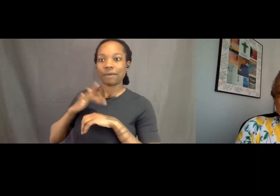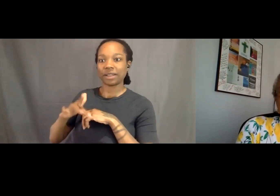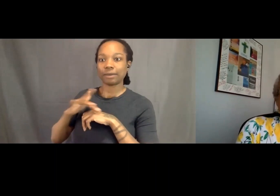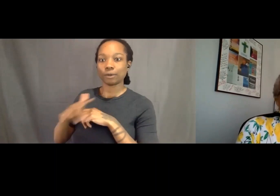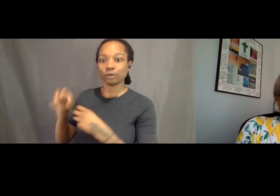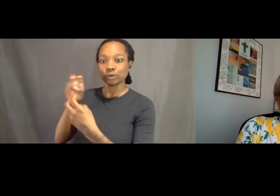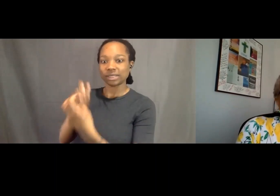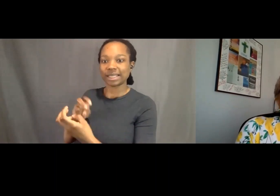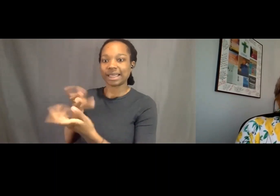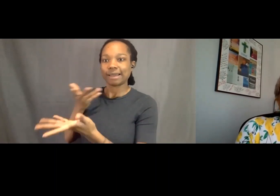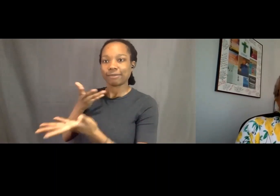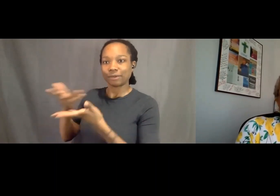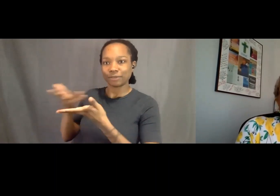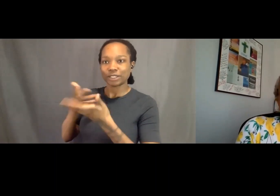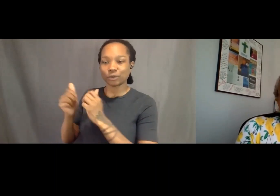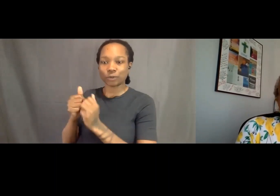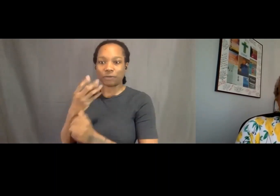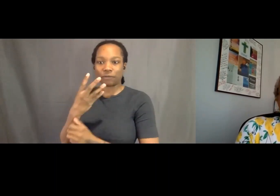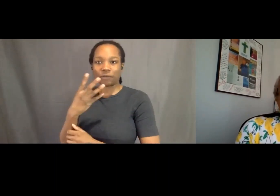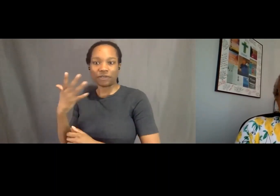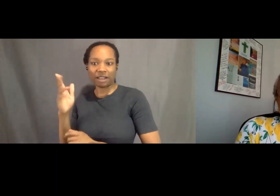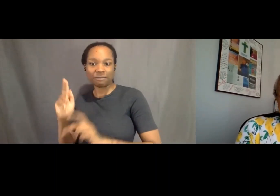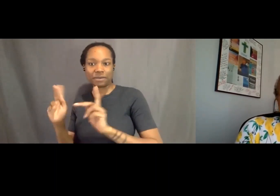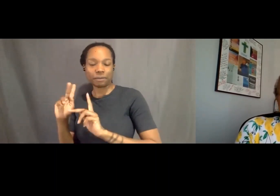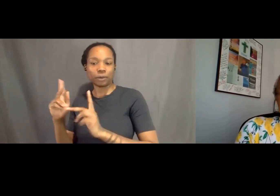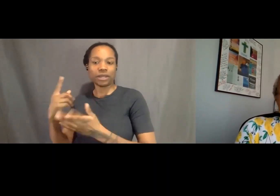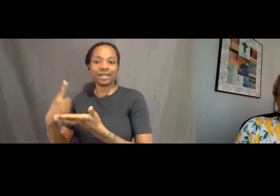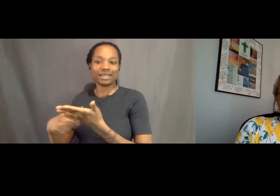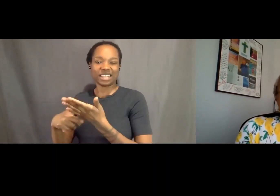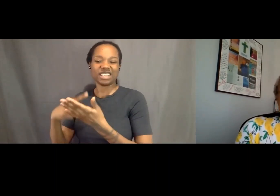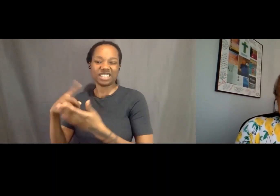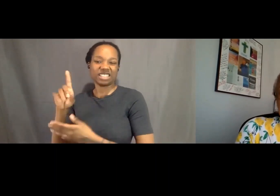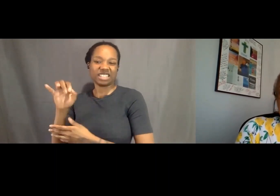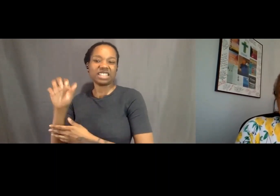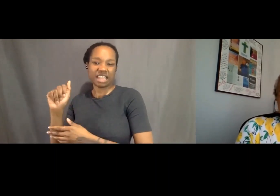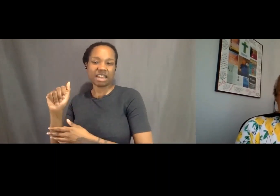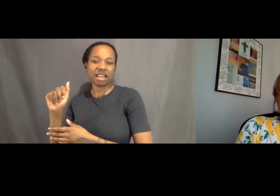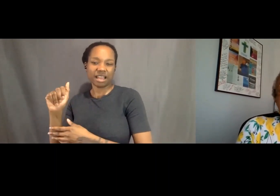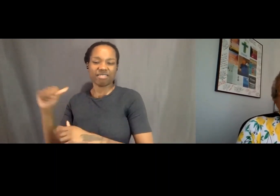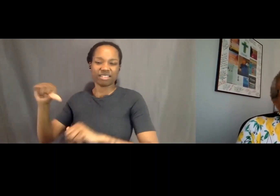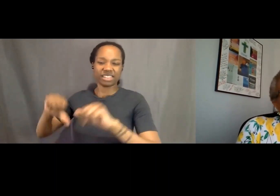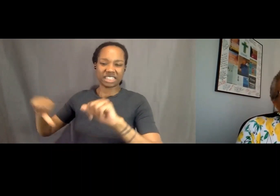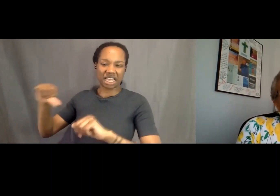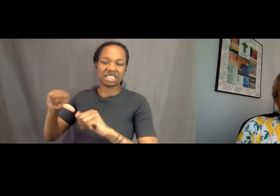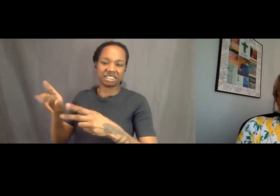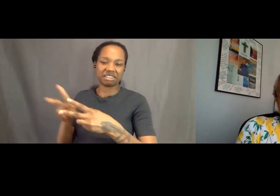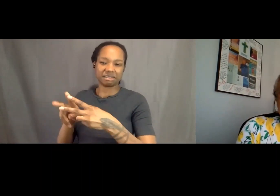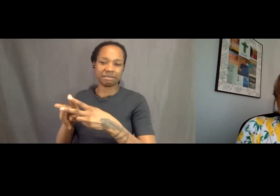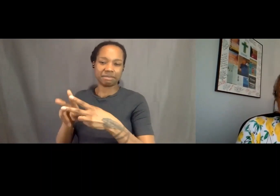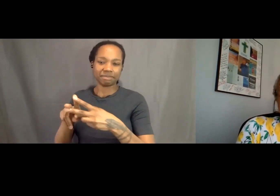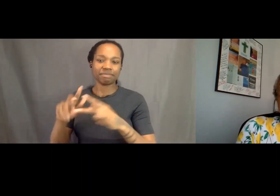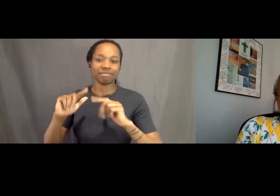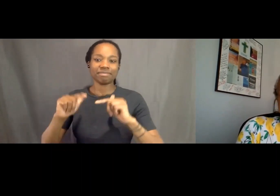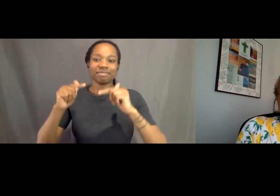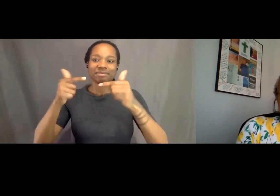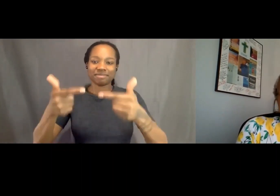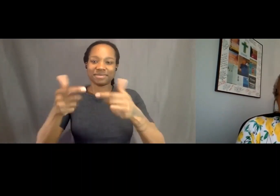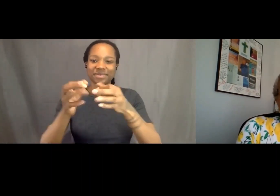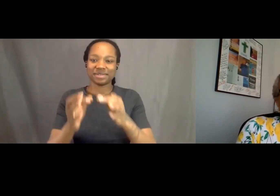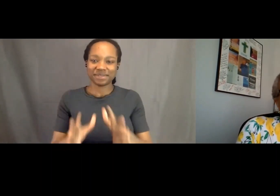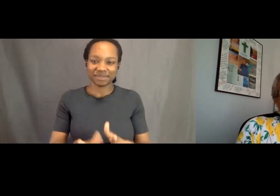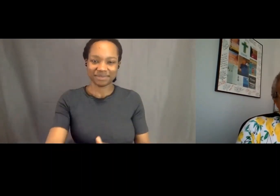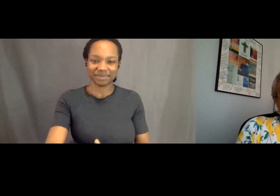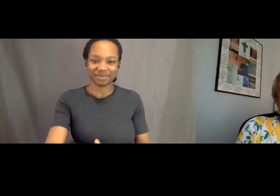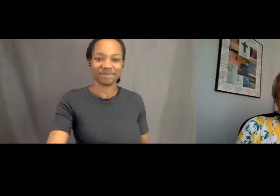conversation with 4 or 5 people and talk about the data, talk about the science. It's been a great tool that we've been able